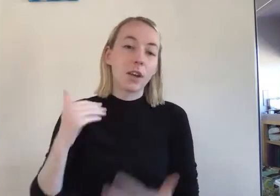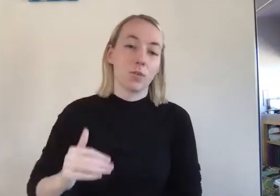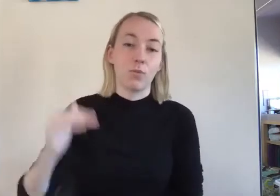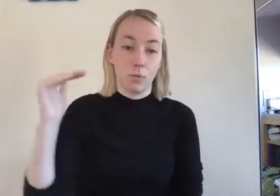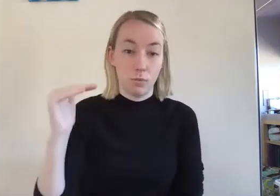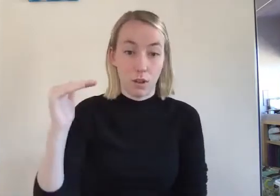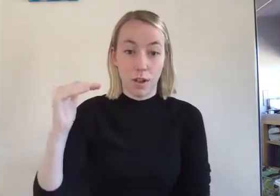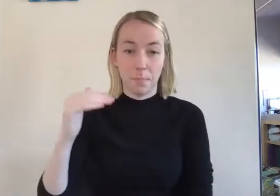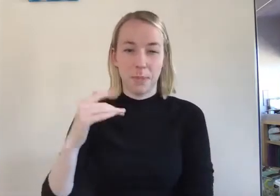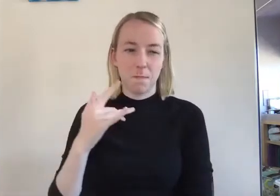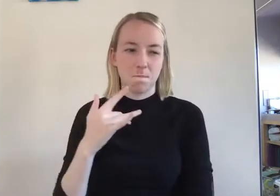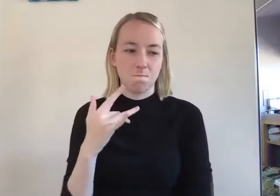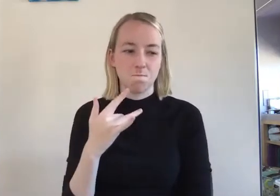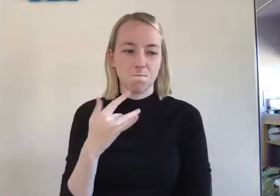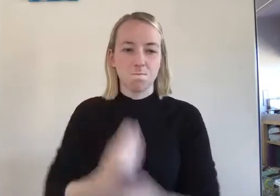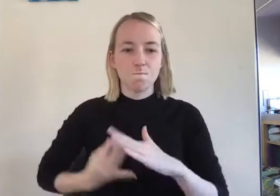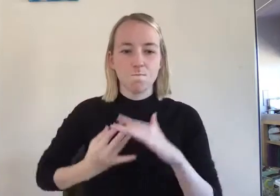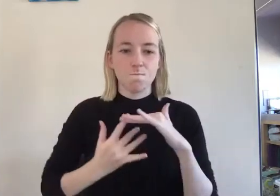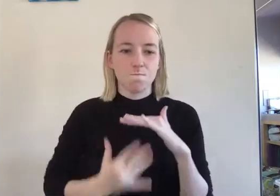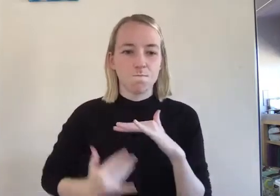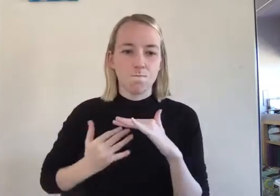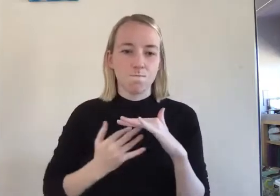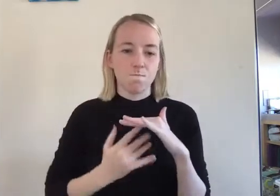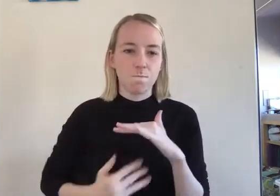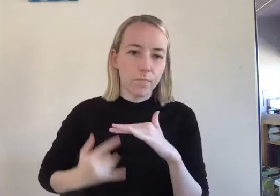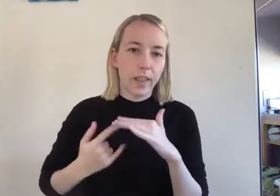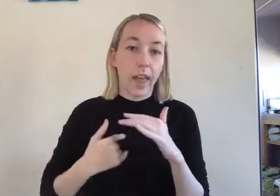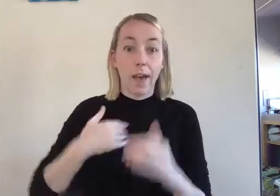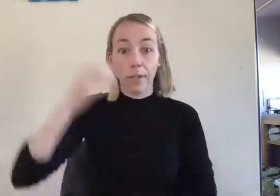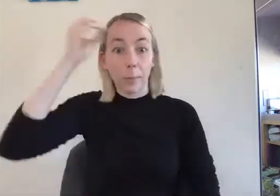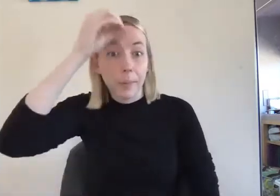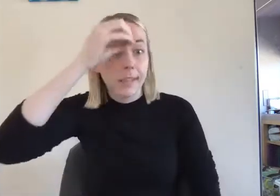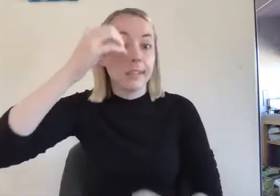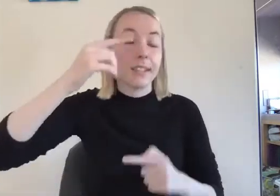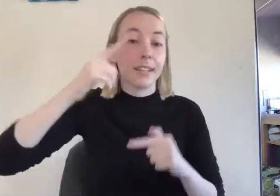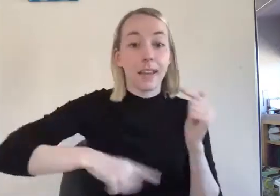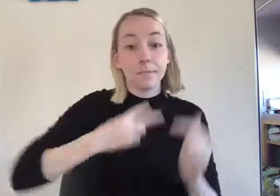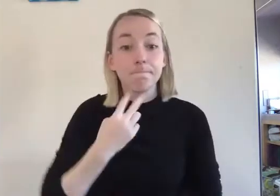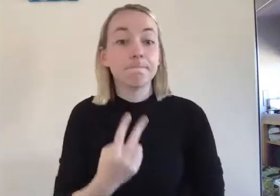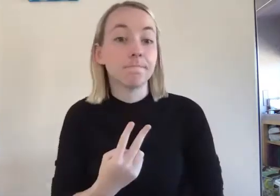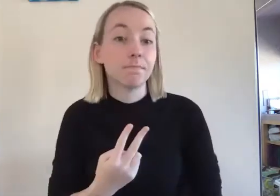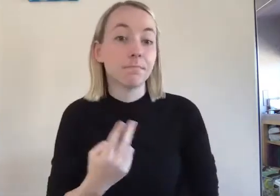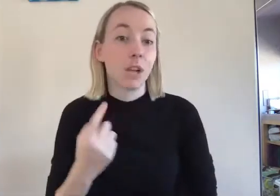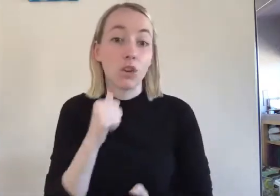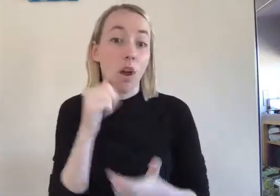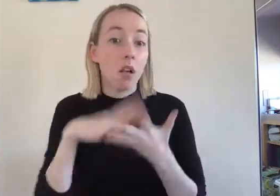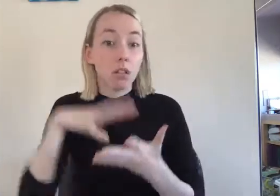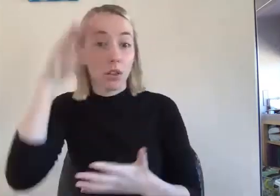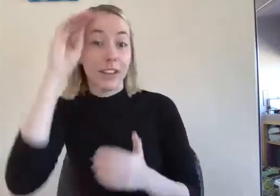I grew up just being resentful, having so many opinions, but also not learning